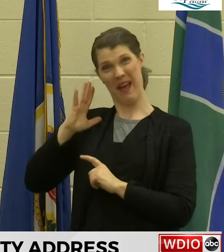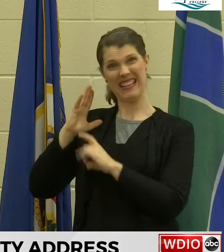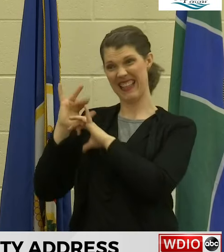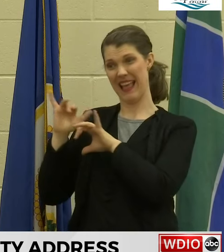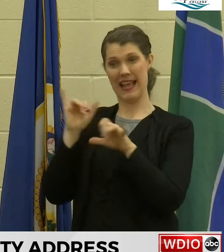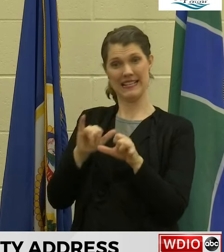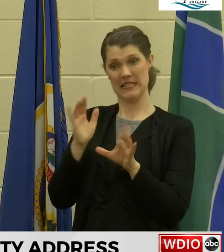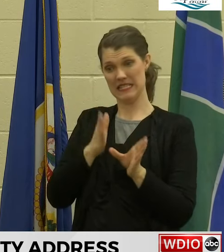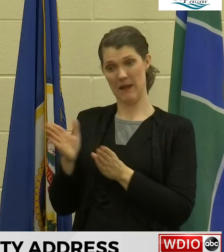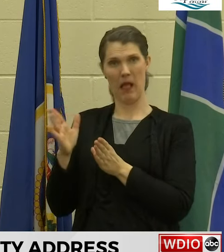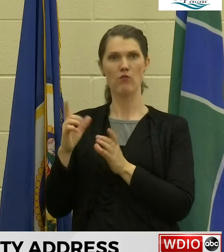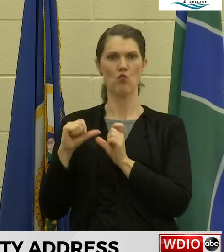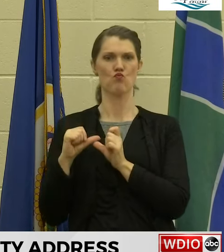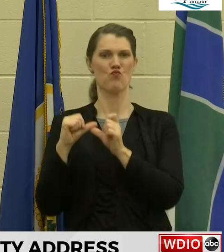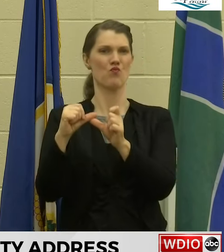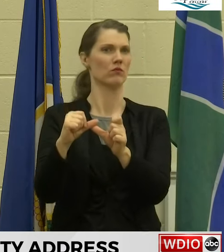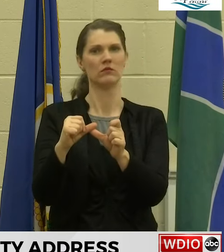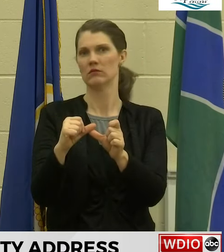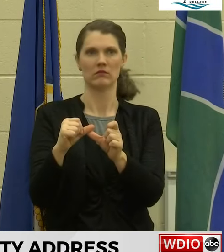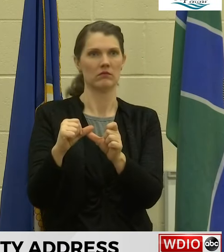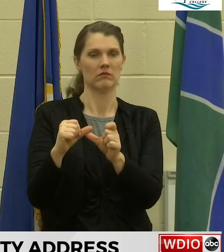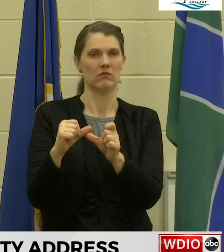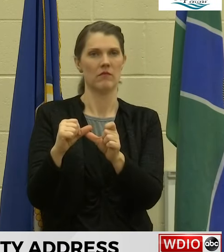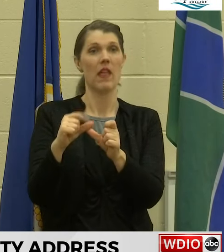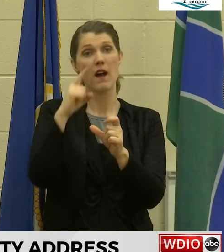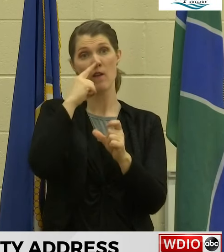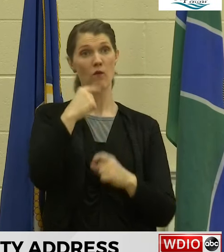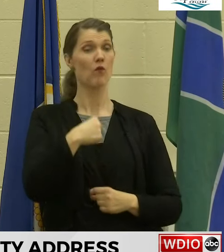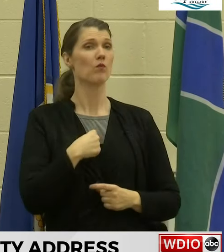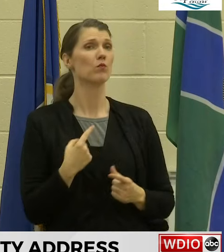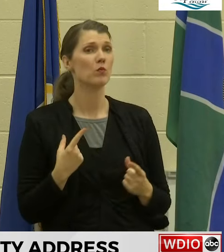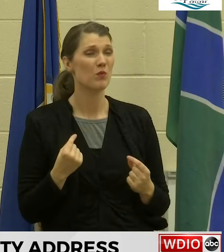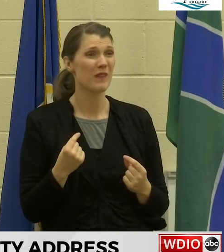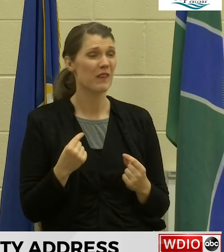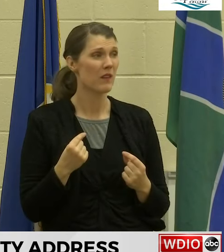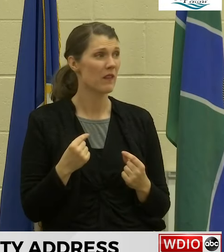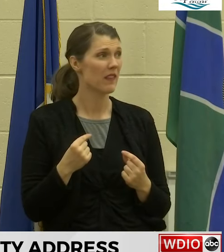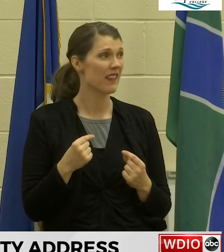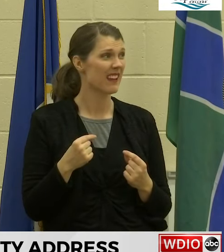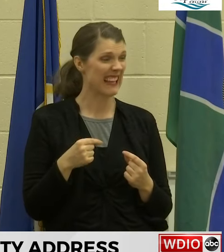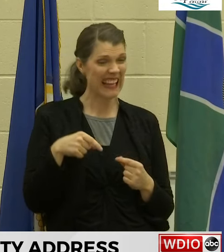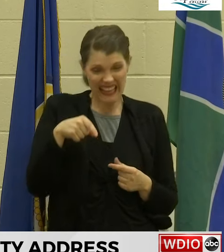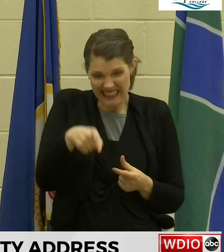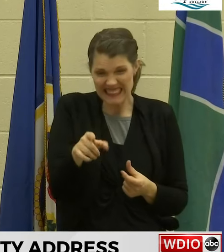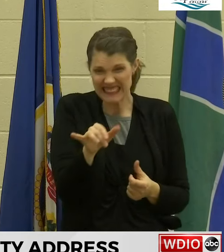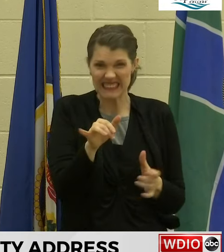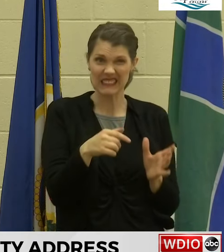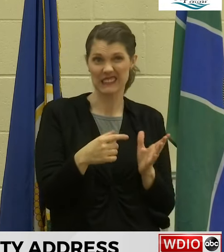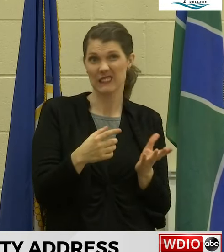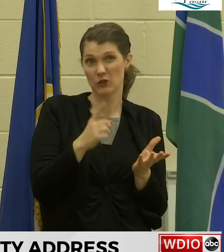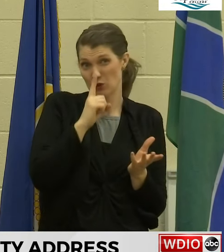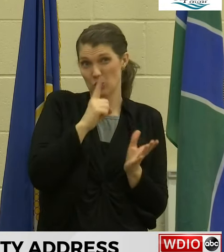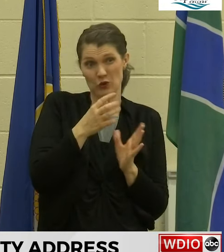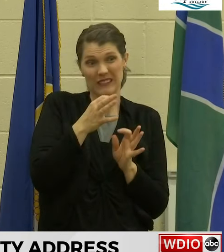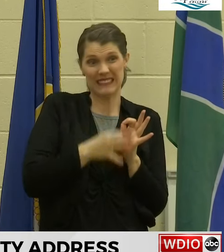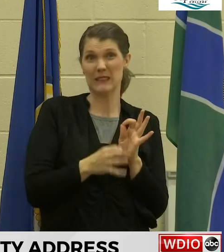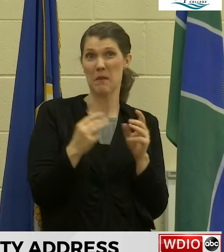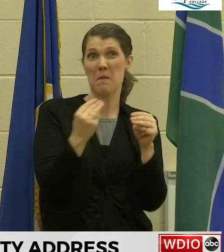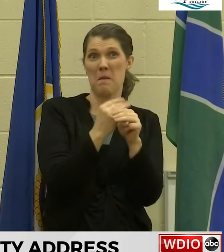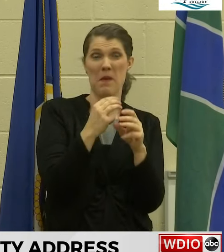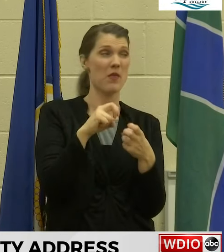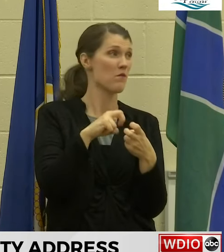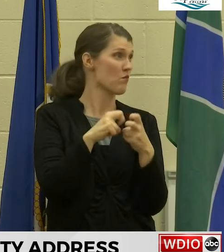past. So for me, housing is a math problem. And somehow